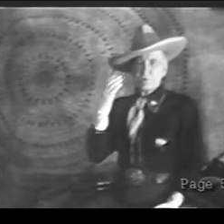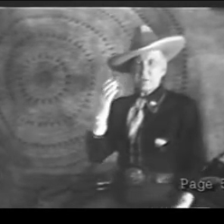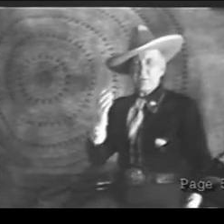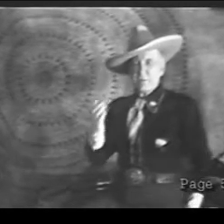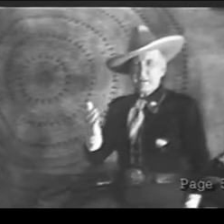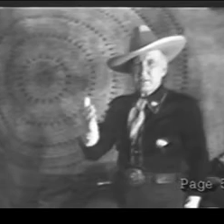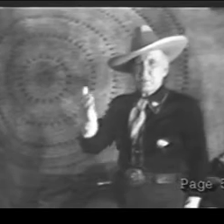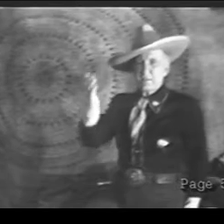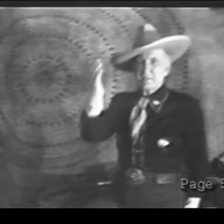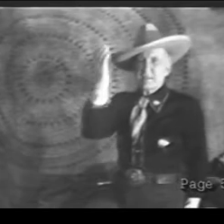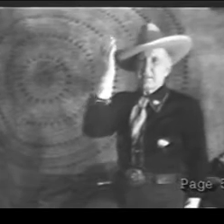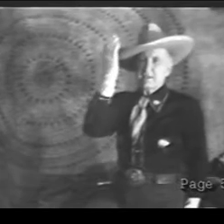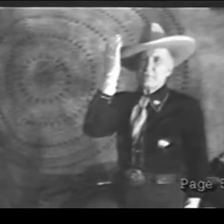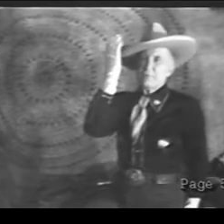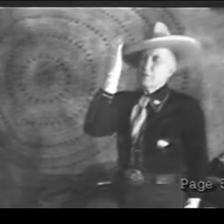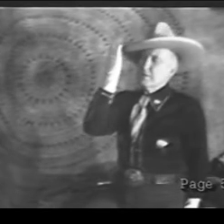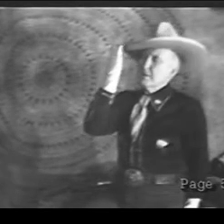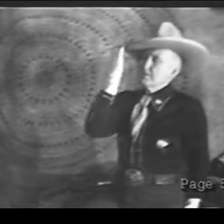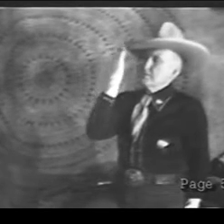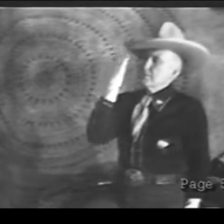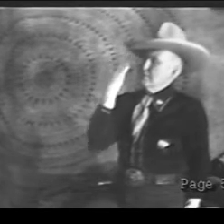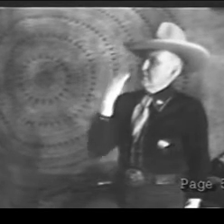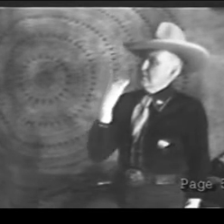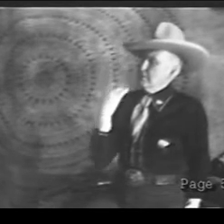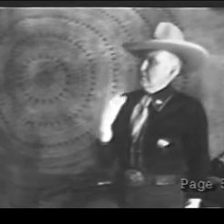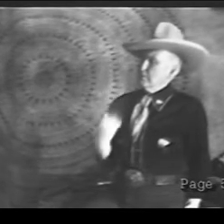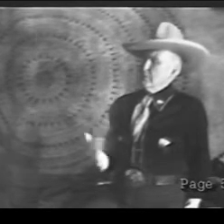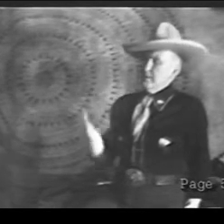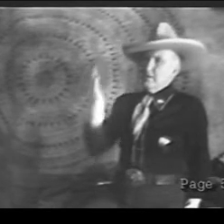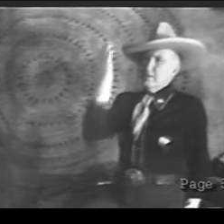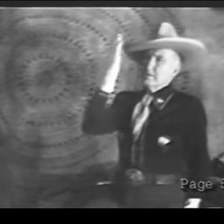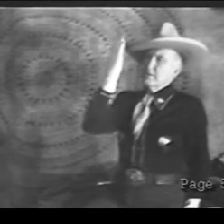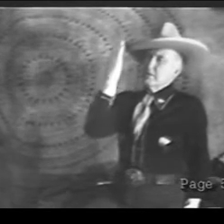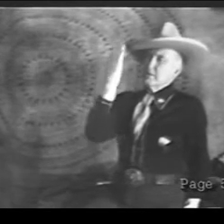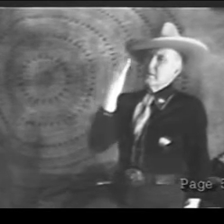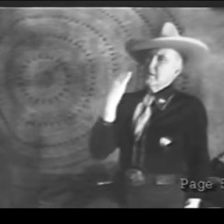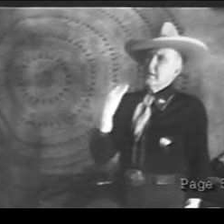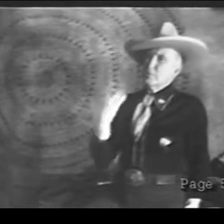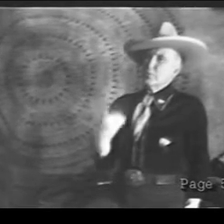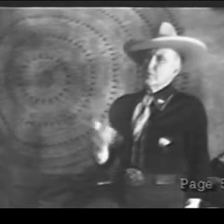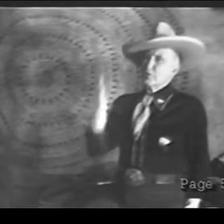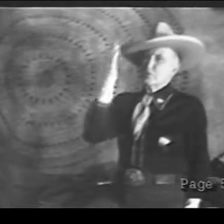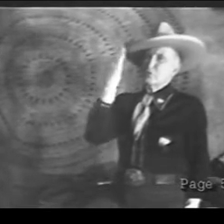I think that is where that sign came from, down this way, with the hair, indicating the hair worn over the shoulder